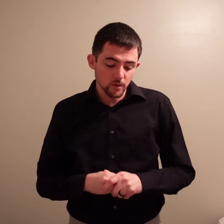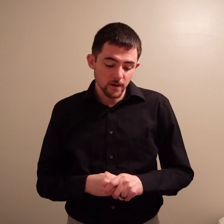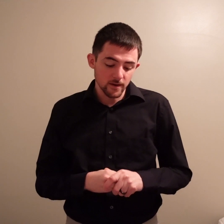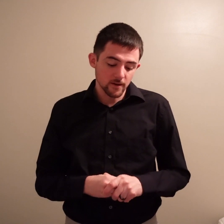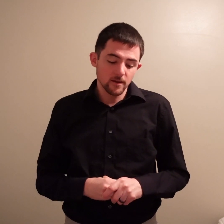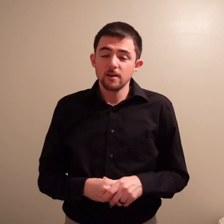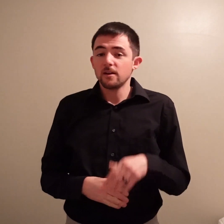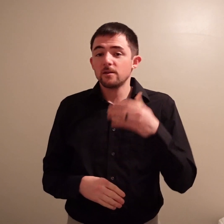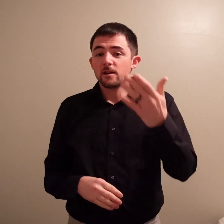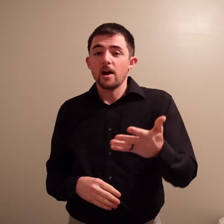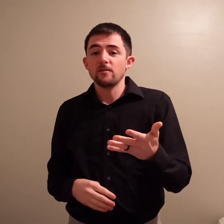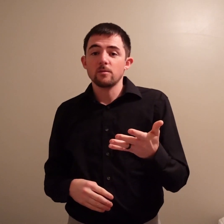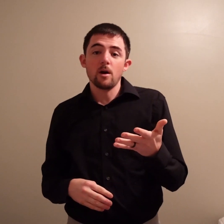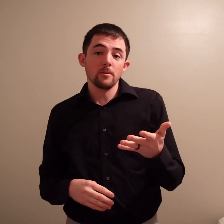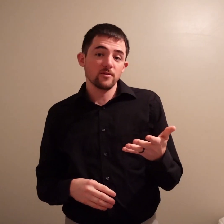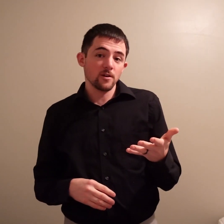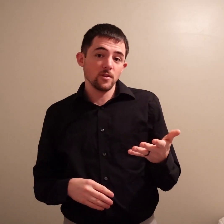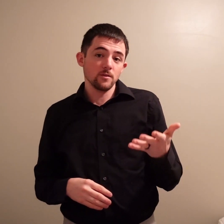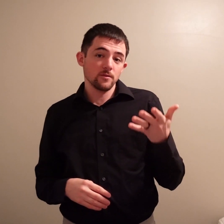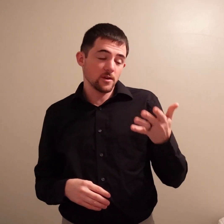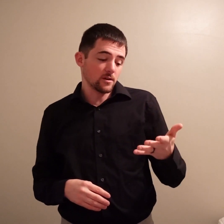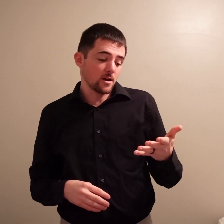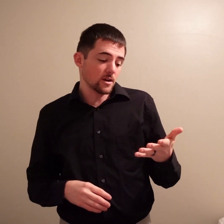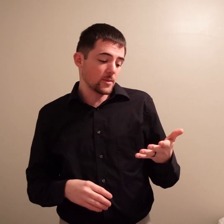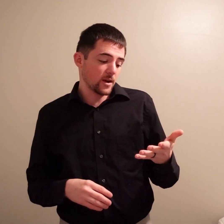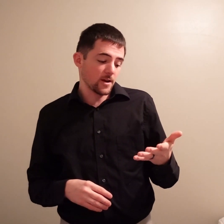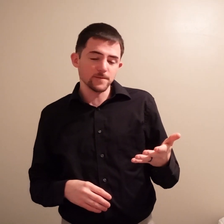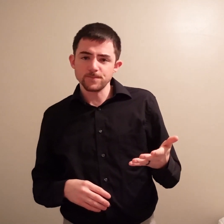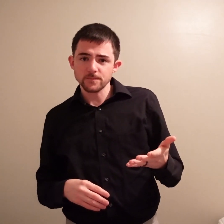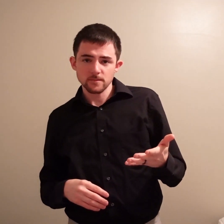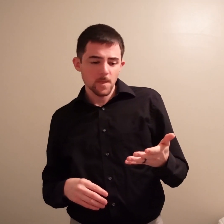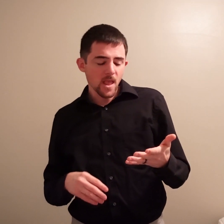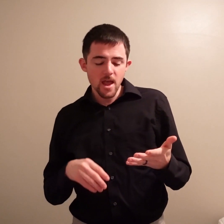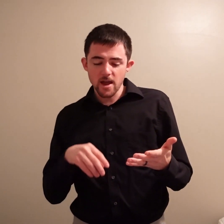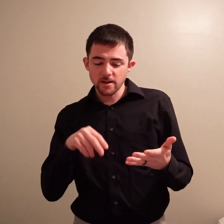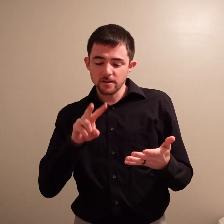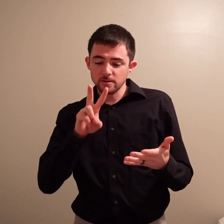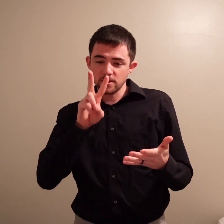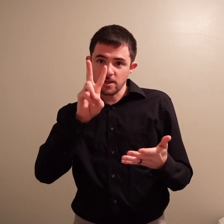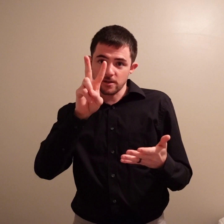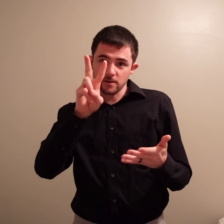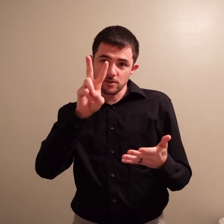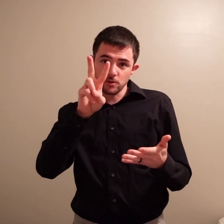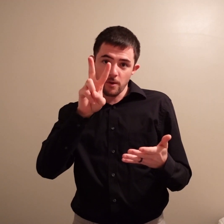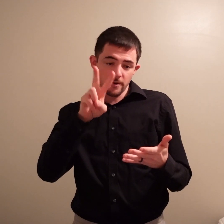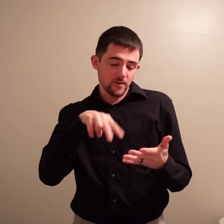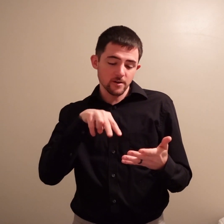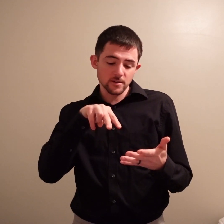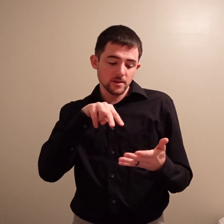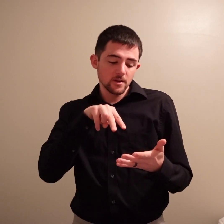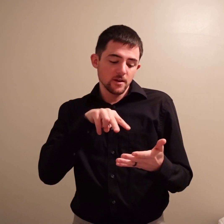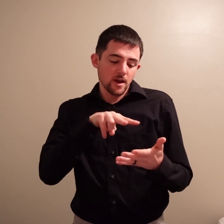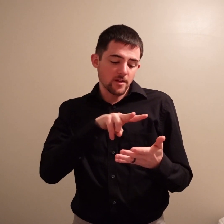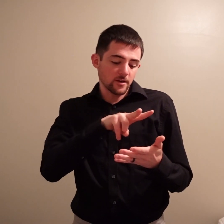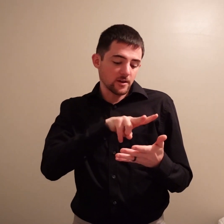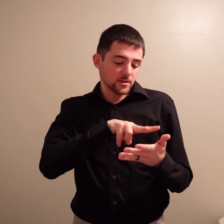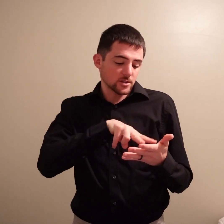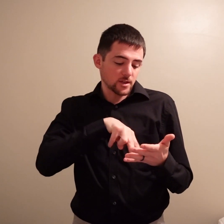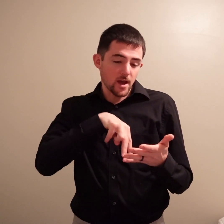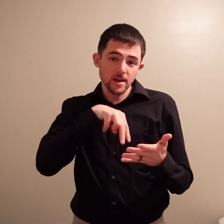read. Have your palm in front of you for your non-dominant hand, and take 2 pointer fingers, and they're going to scan